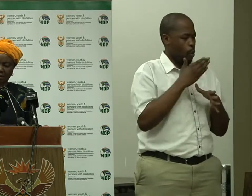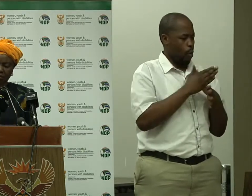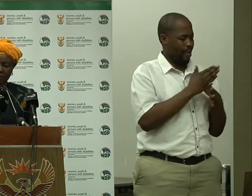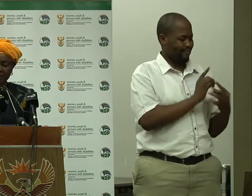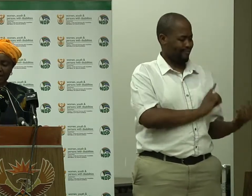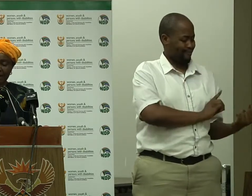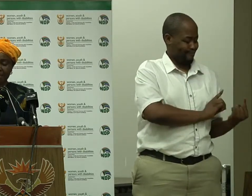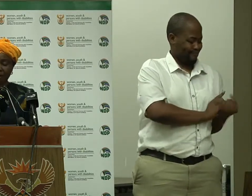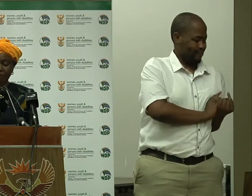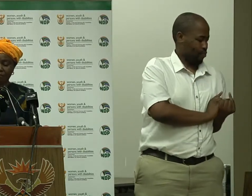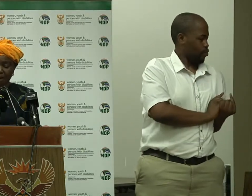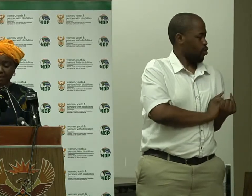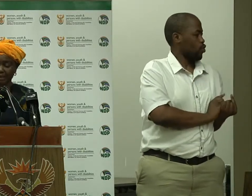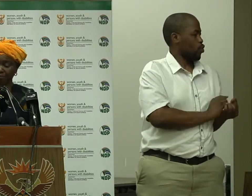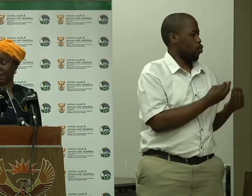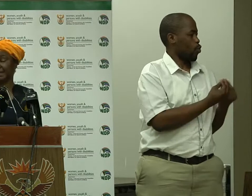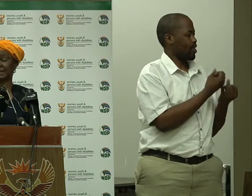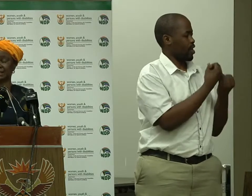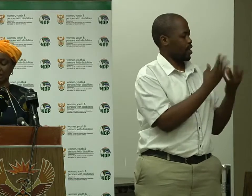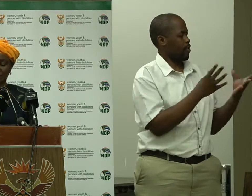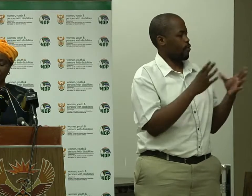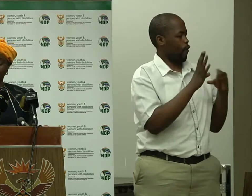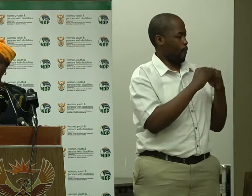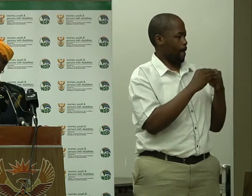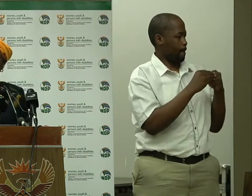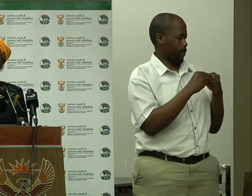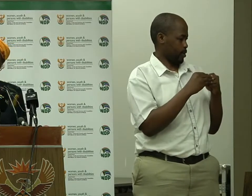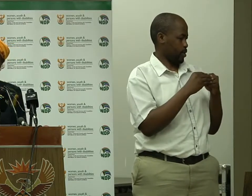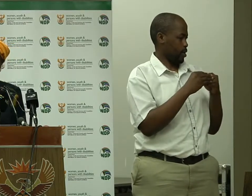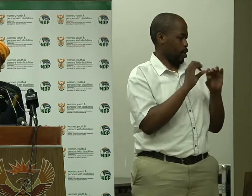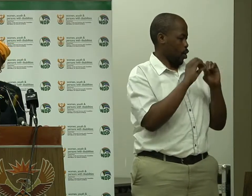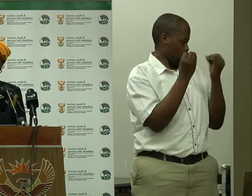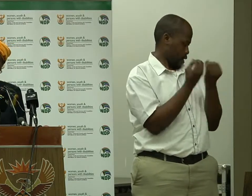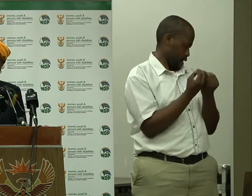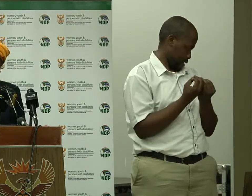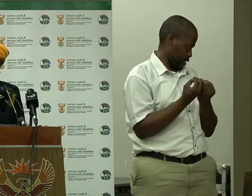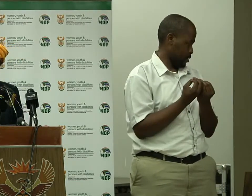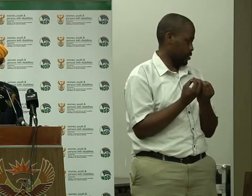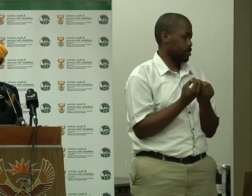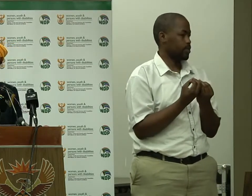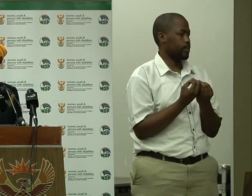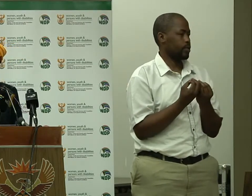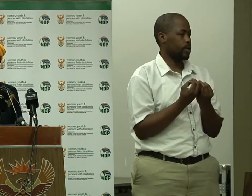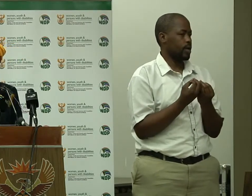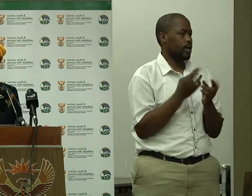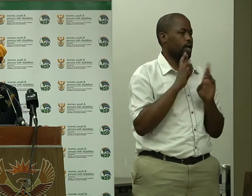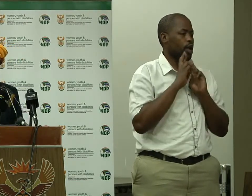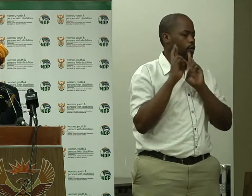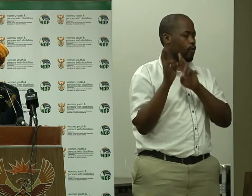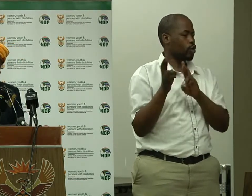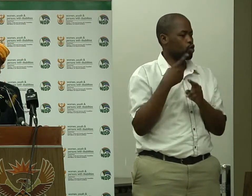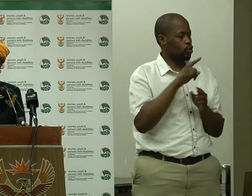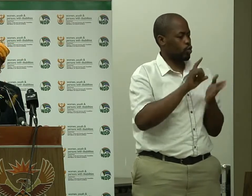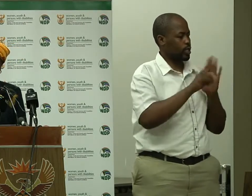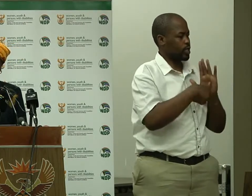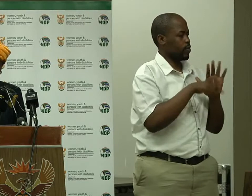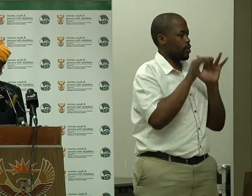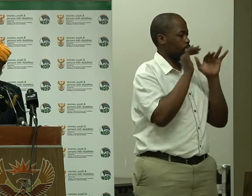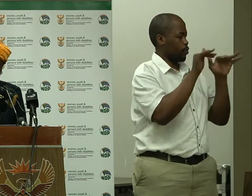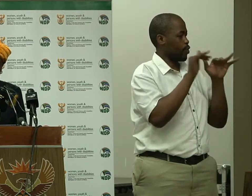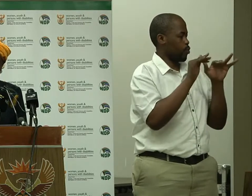closely with a number of membership-based organizations, often referred to as disabled